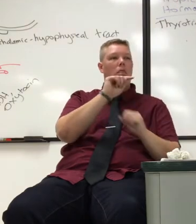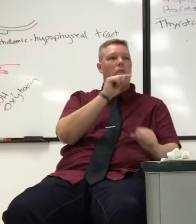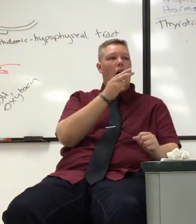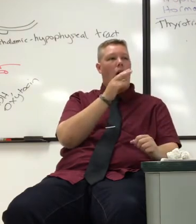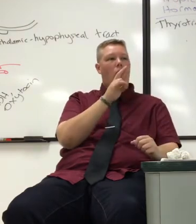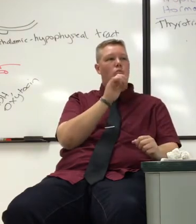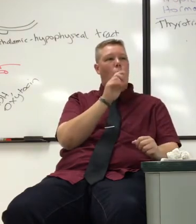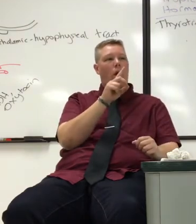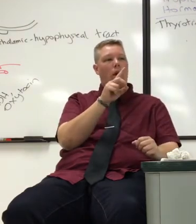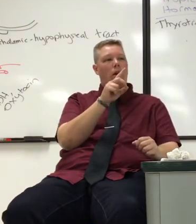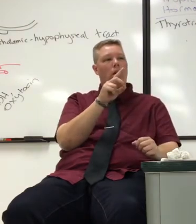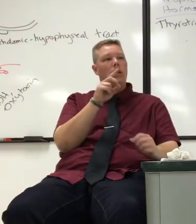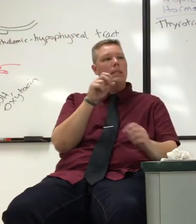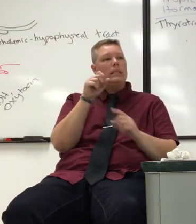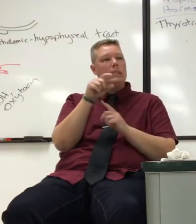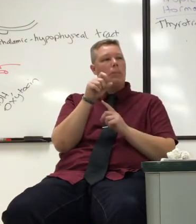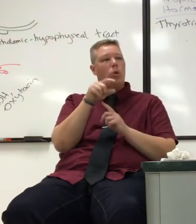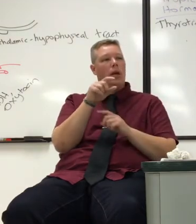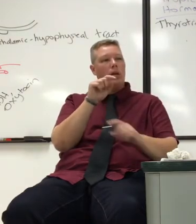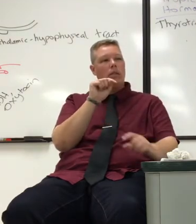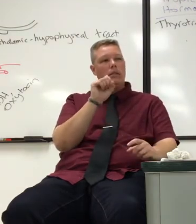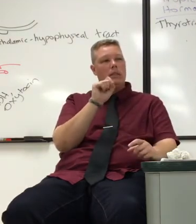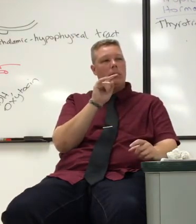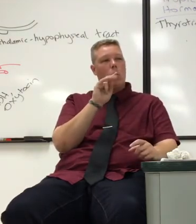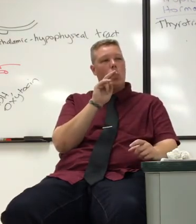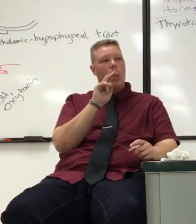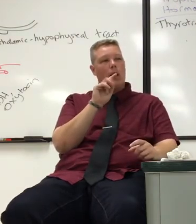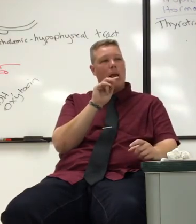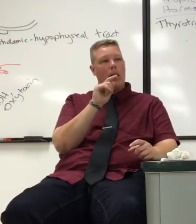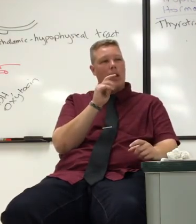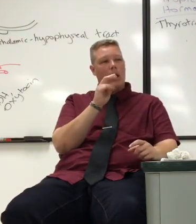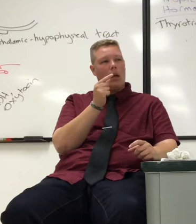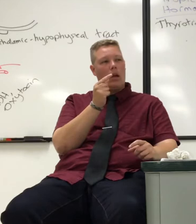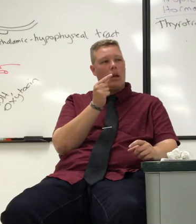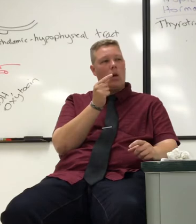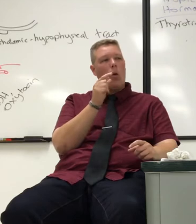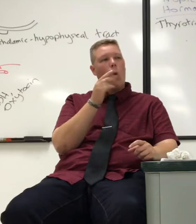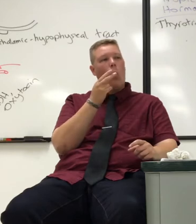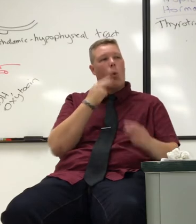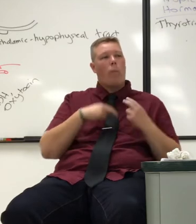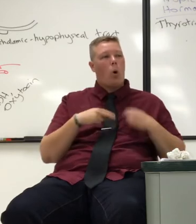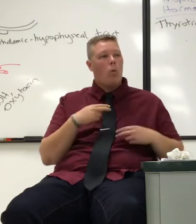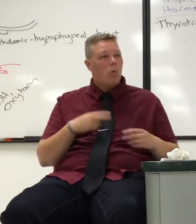So I'll make a third column for anterior pituitary hormones.